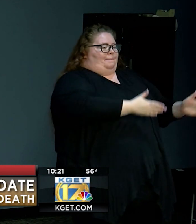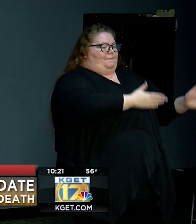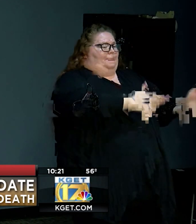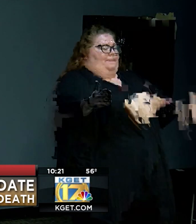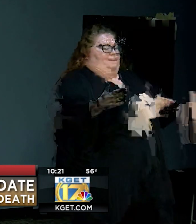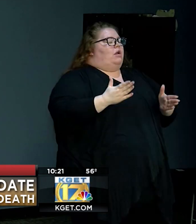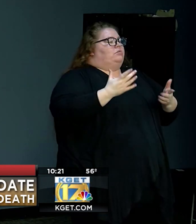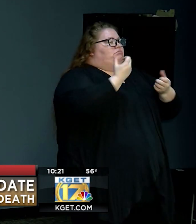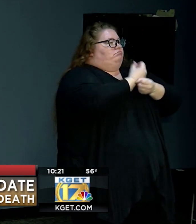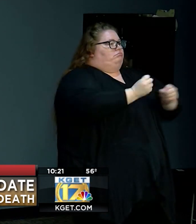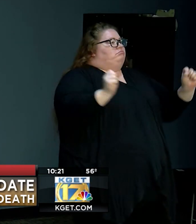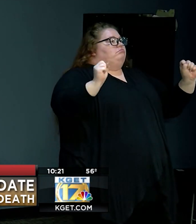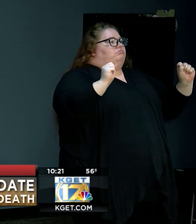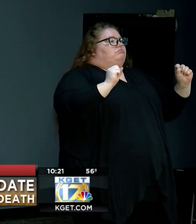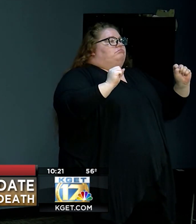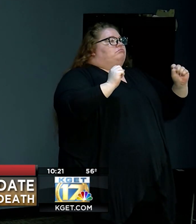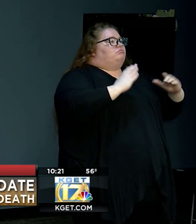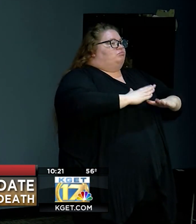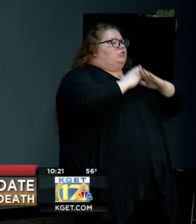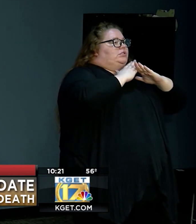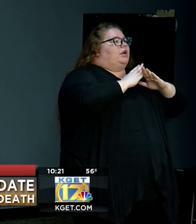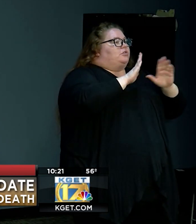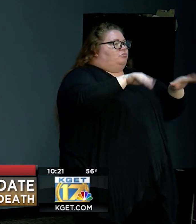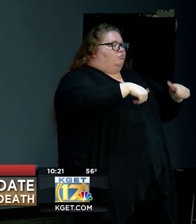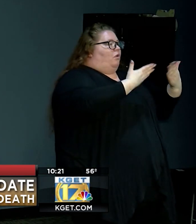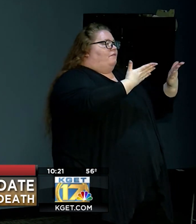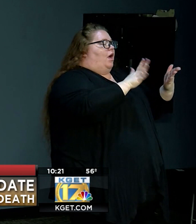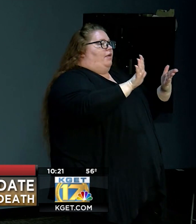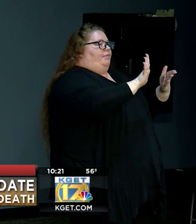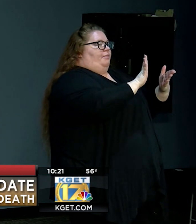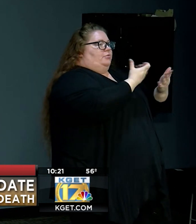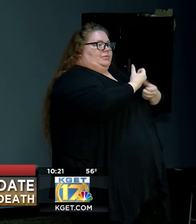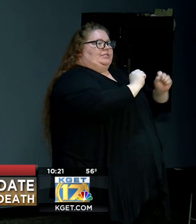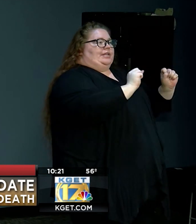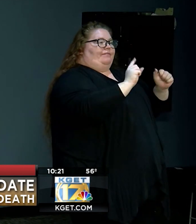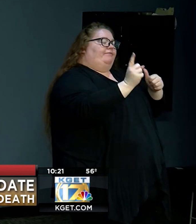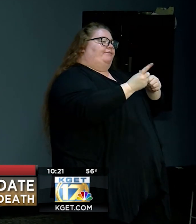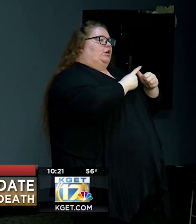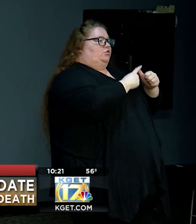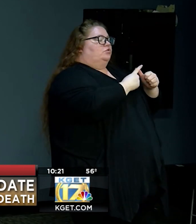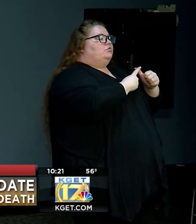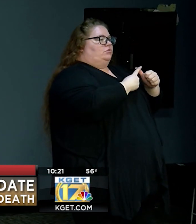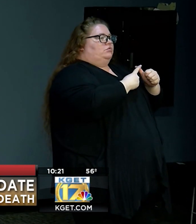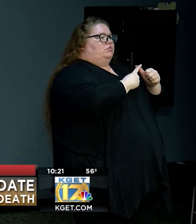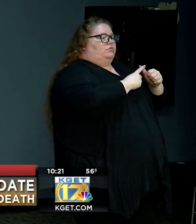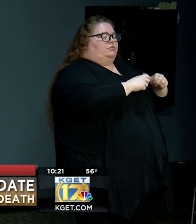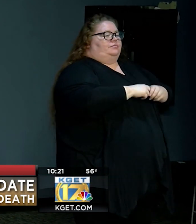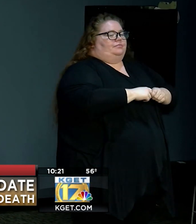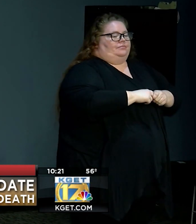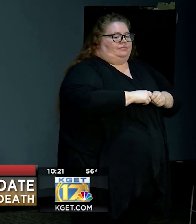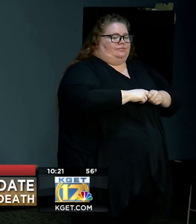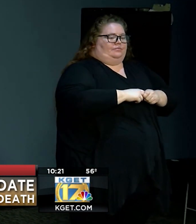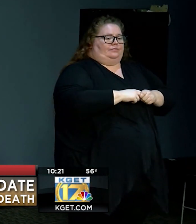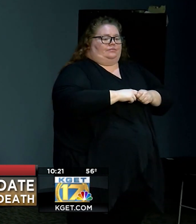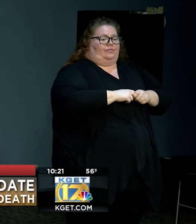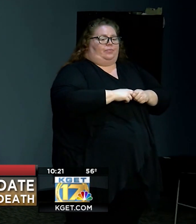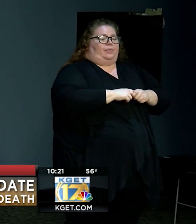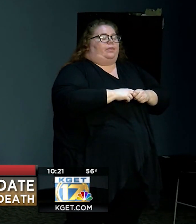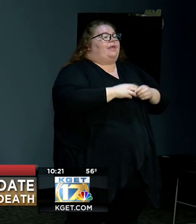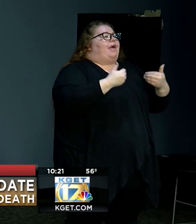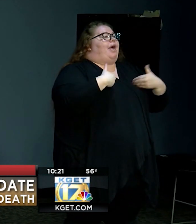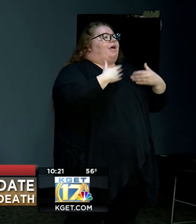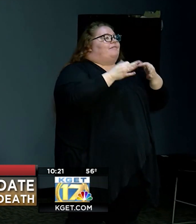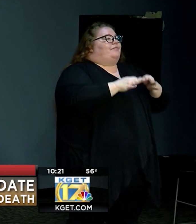workforce, those who will provide the care, are kept safe. We've done that first and foremost by the essential personal